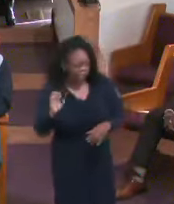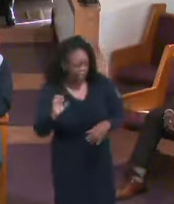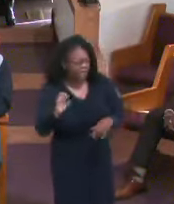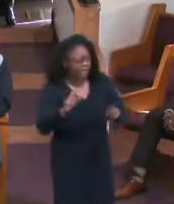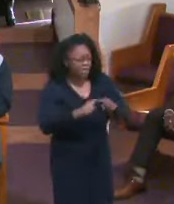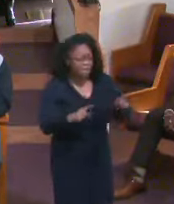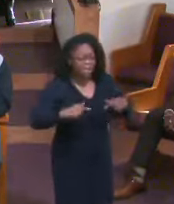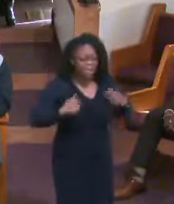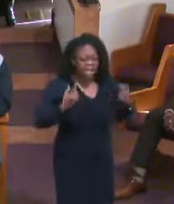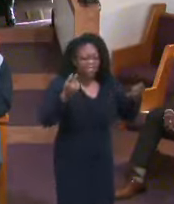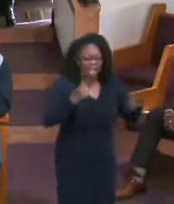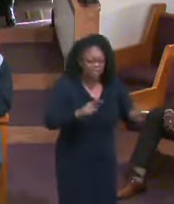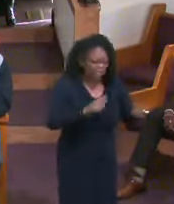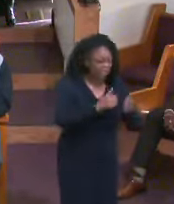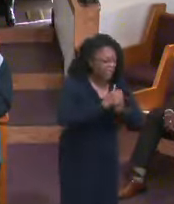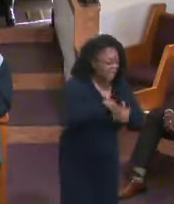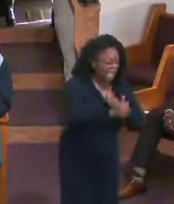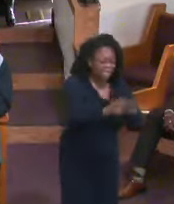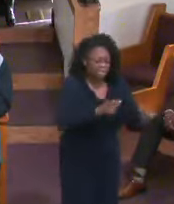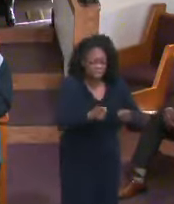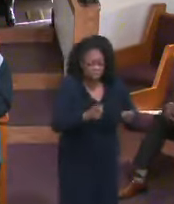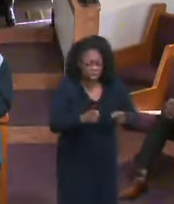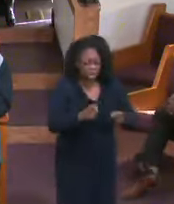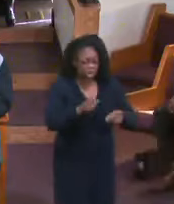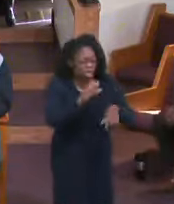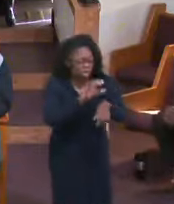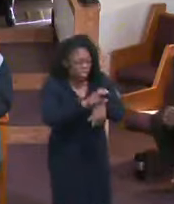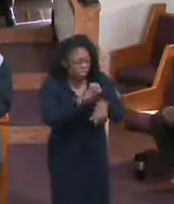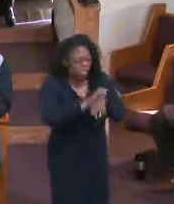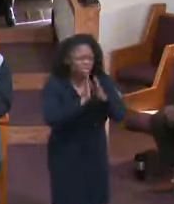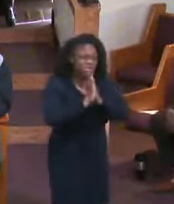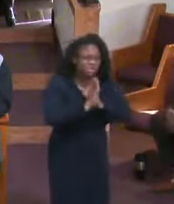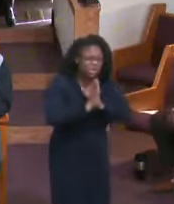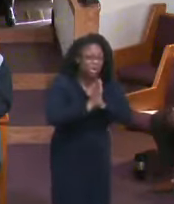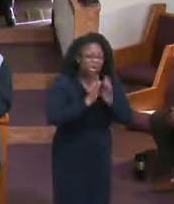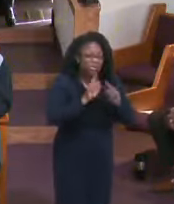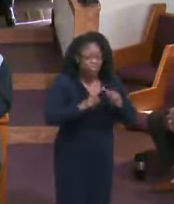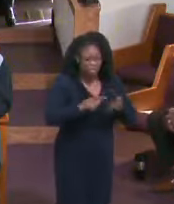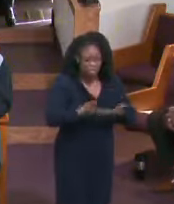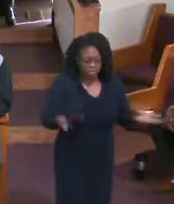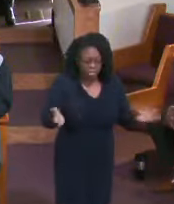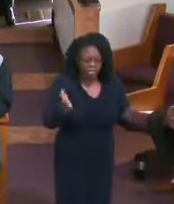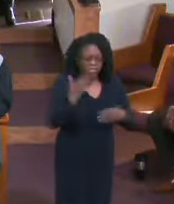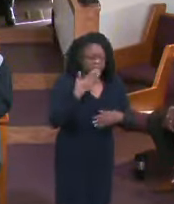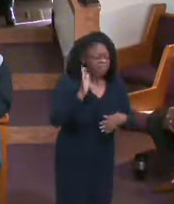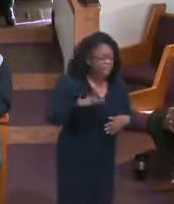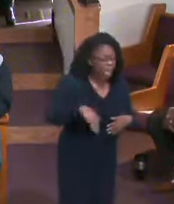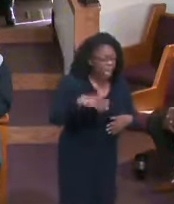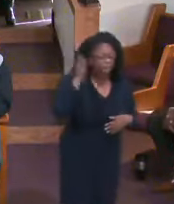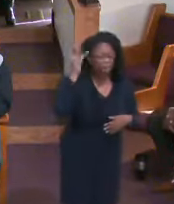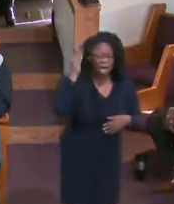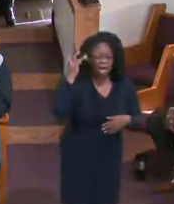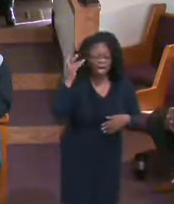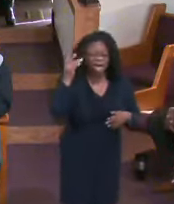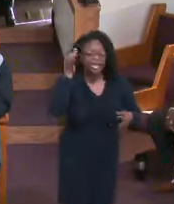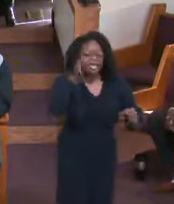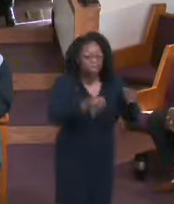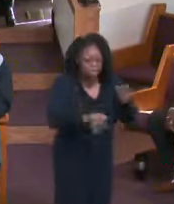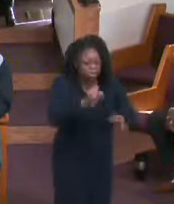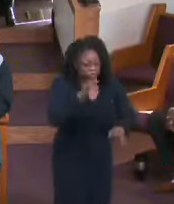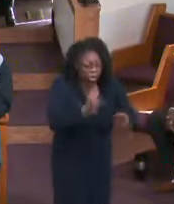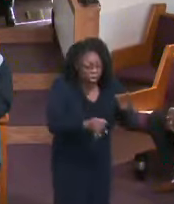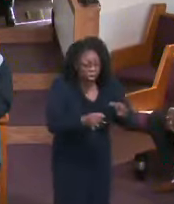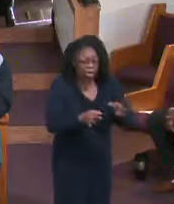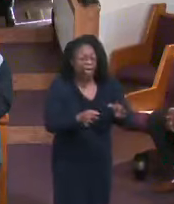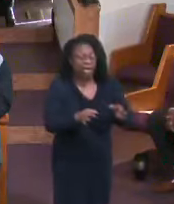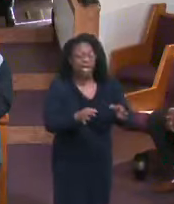Bible says the church is praying, but things look pretty bad because tomorrow he goes on trial and will be convicted